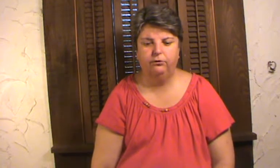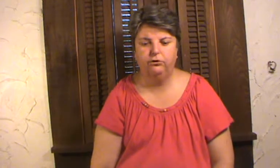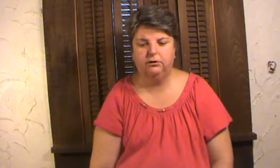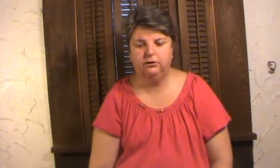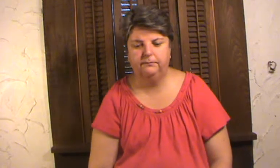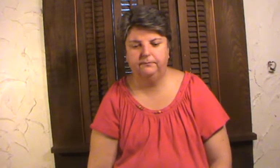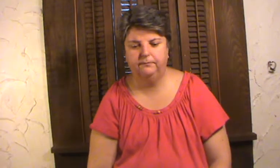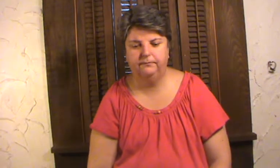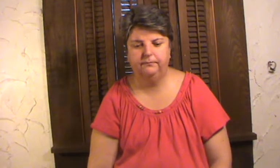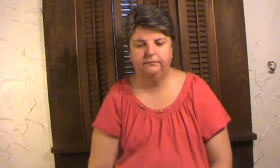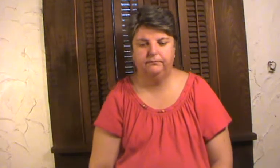Frugal.